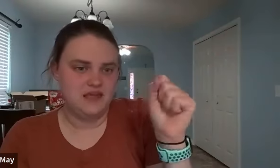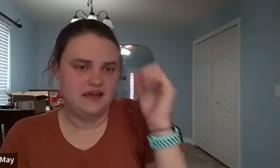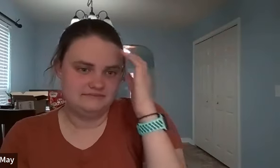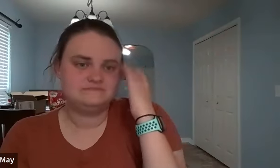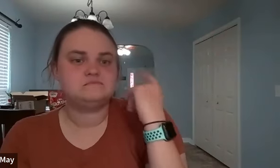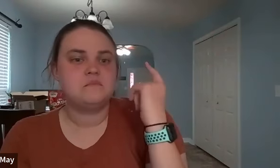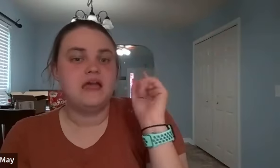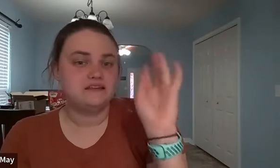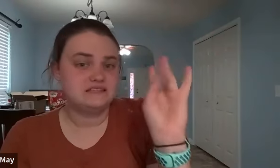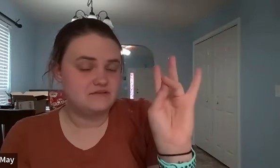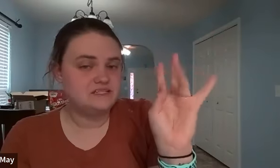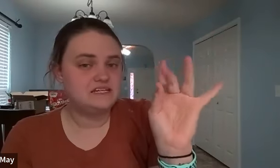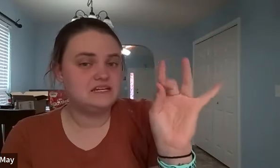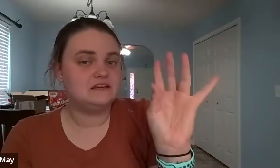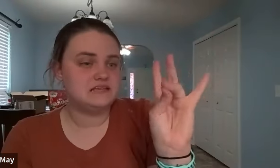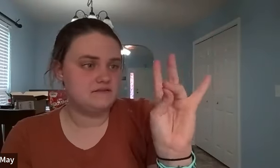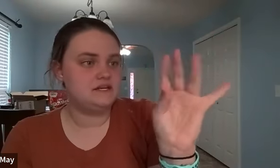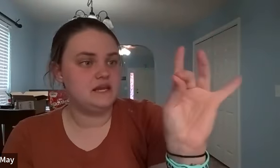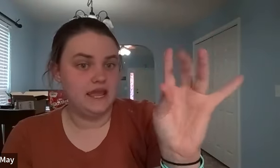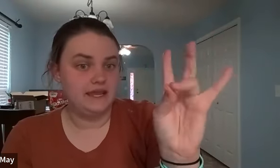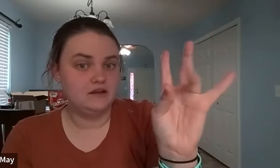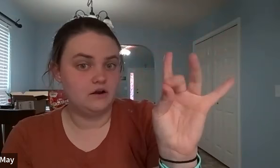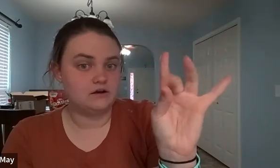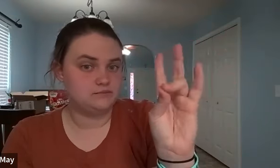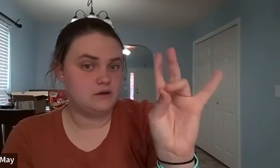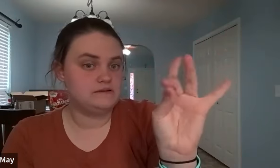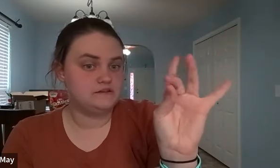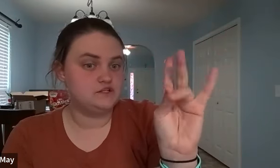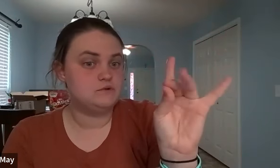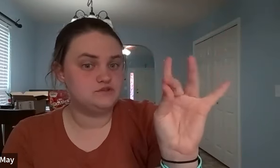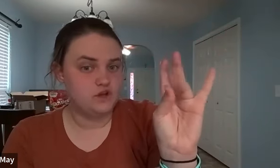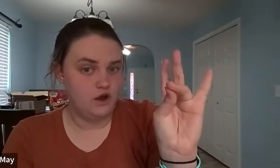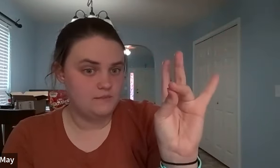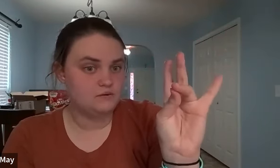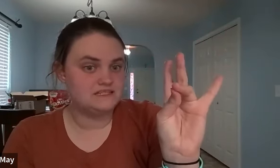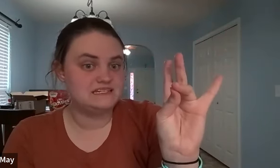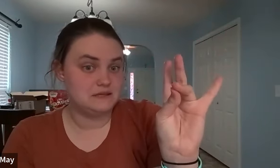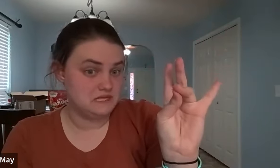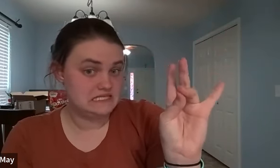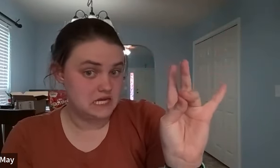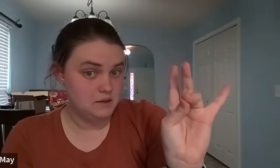Yeah. 7 and 8 are probably the 2 most common ones to get mixed up.